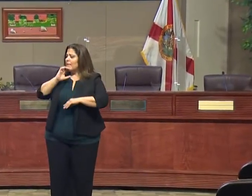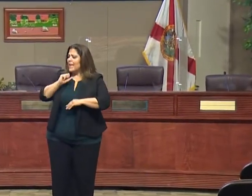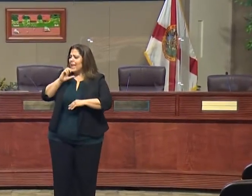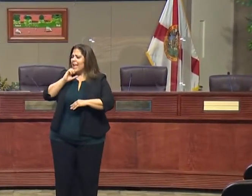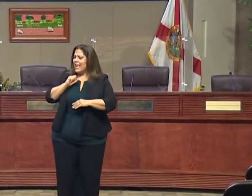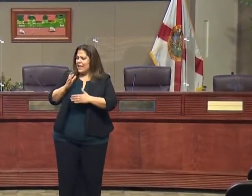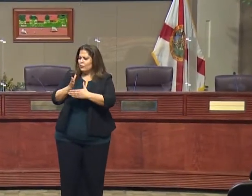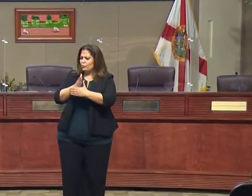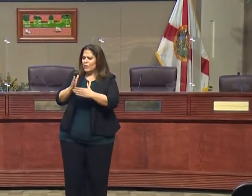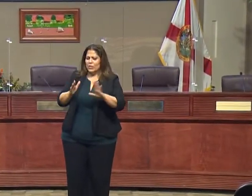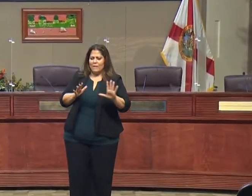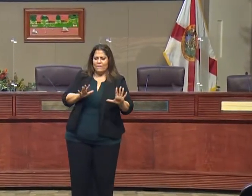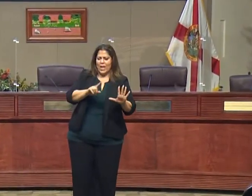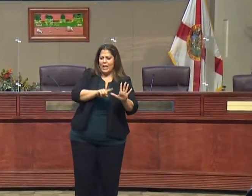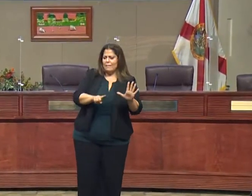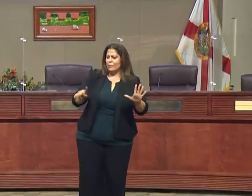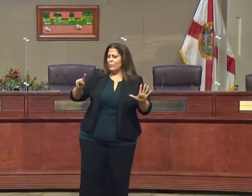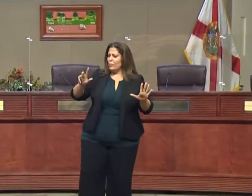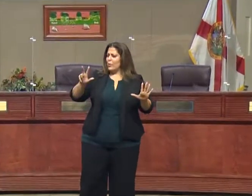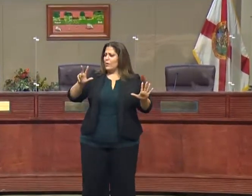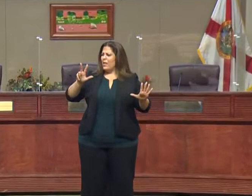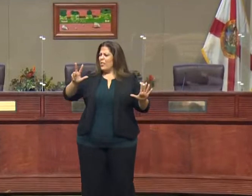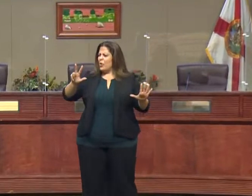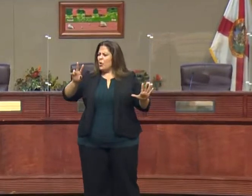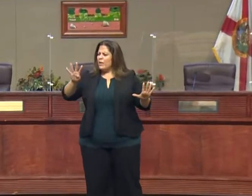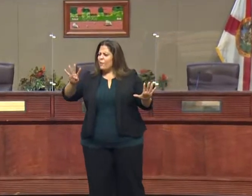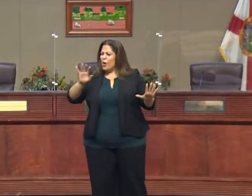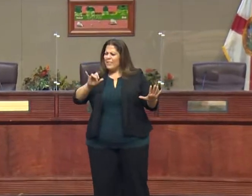to 34 on the variants?